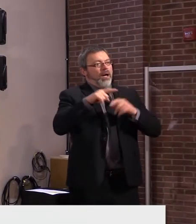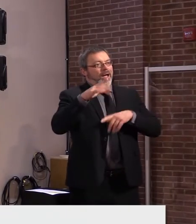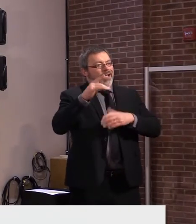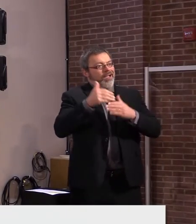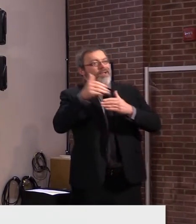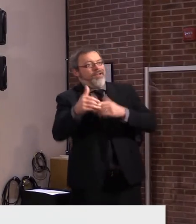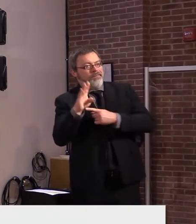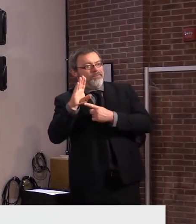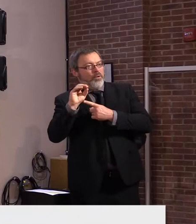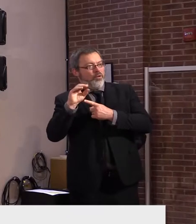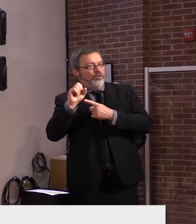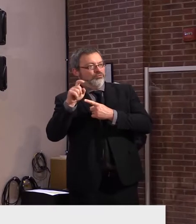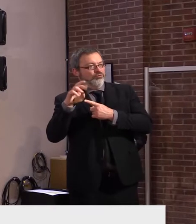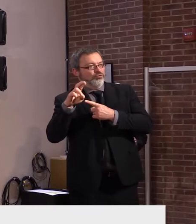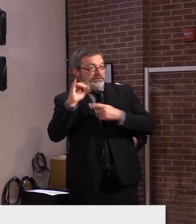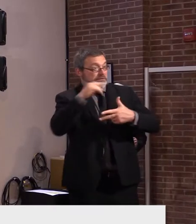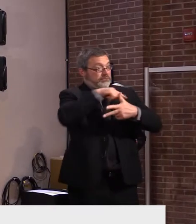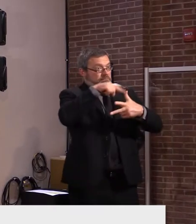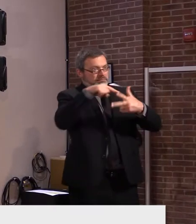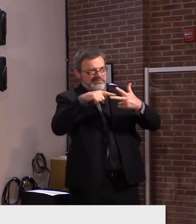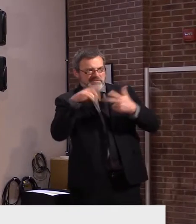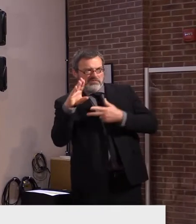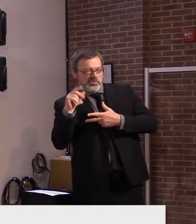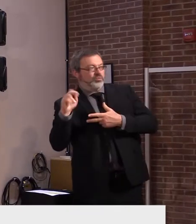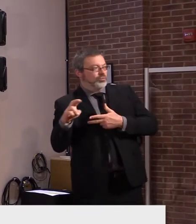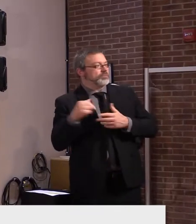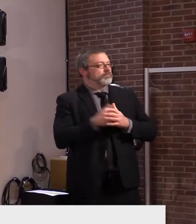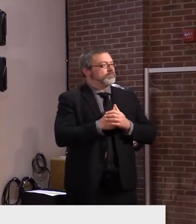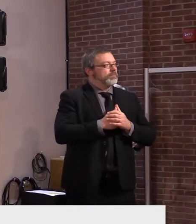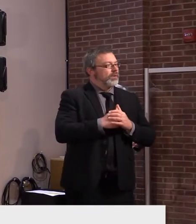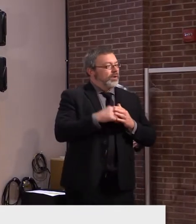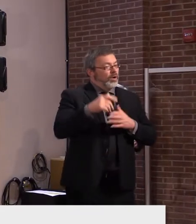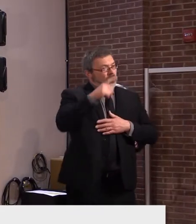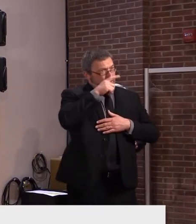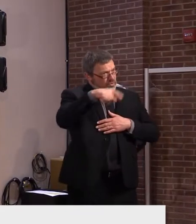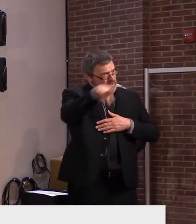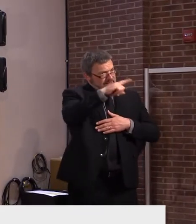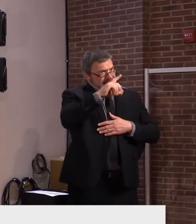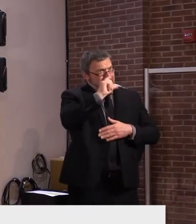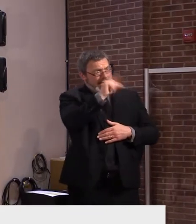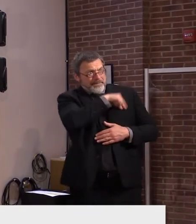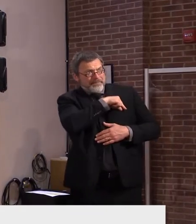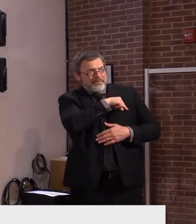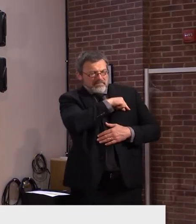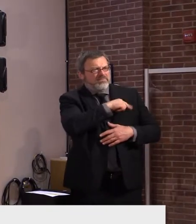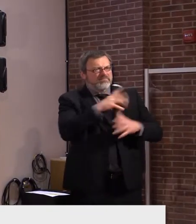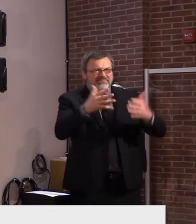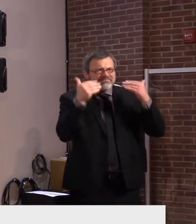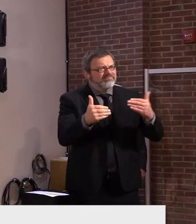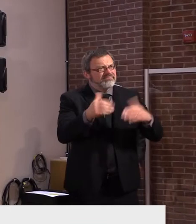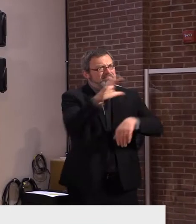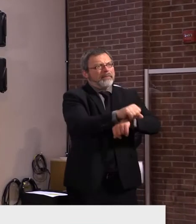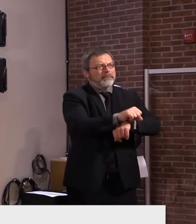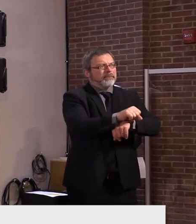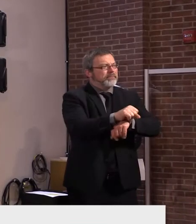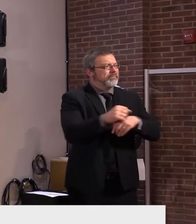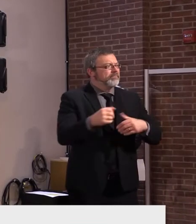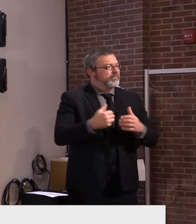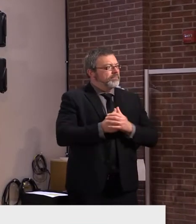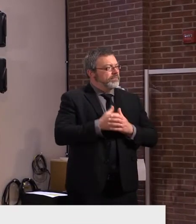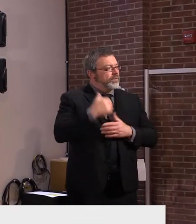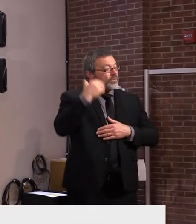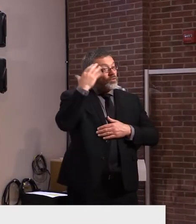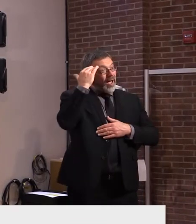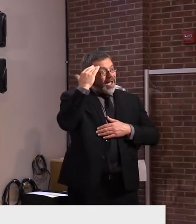get one as soon as you can. It's really important because it gives you more protection, especially if you're